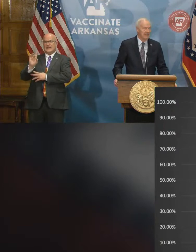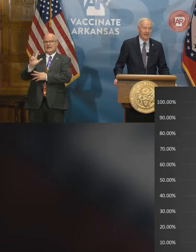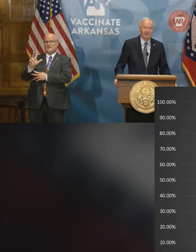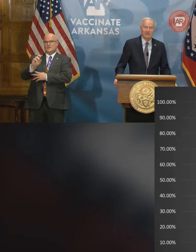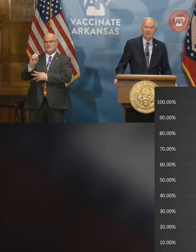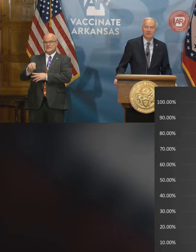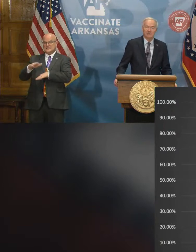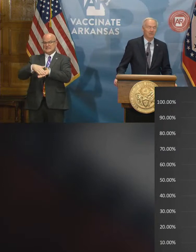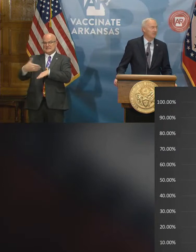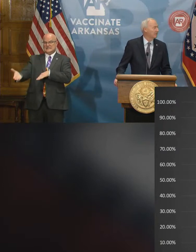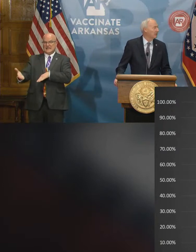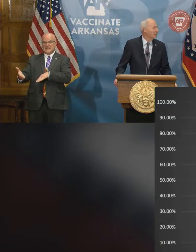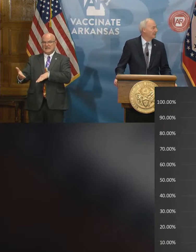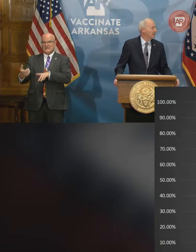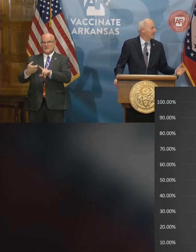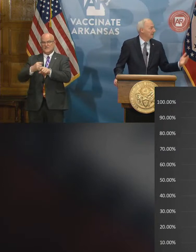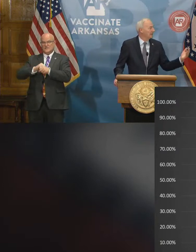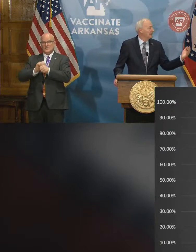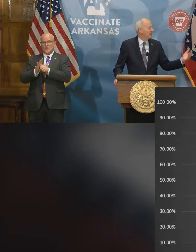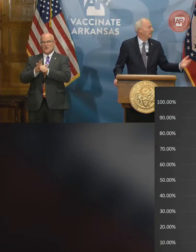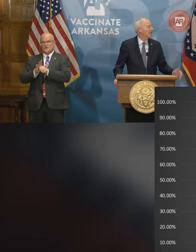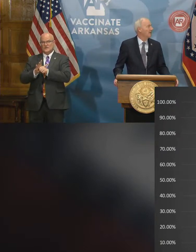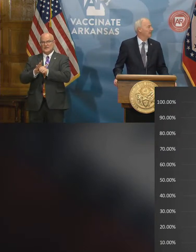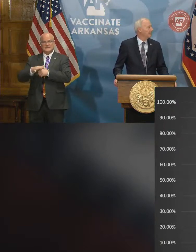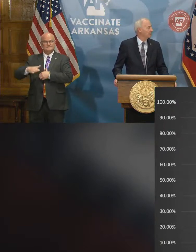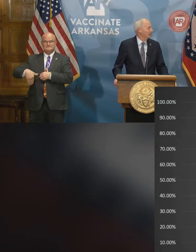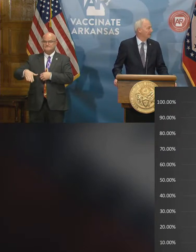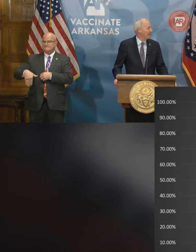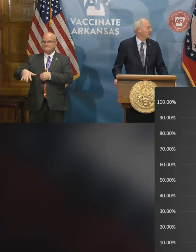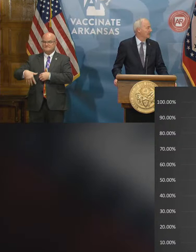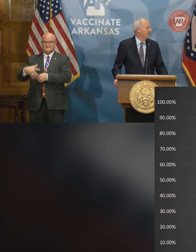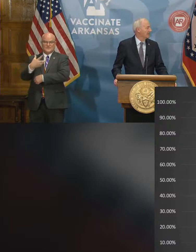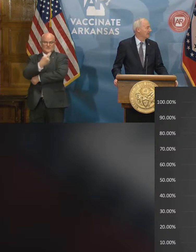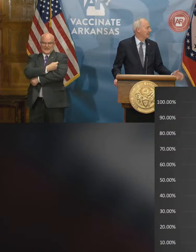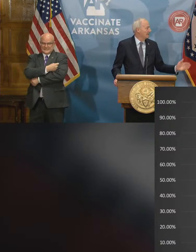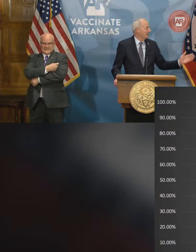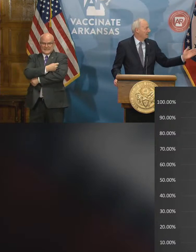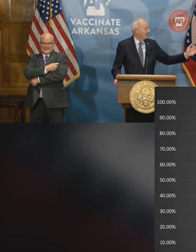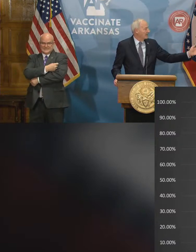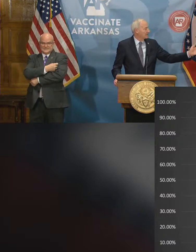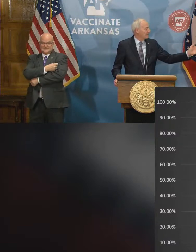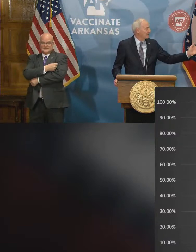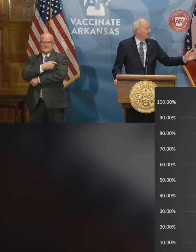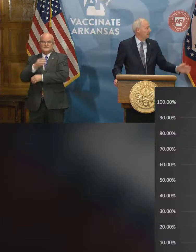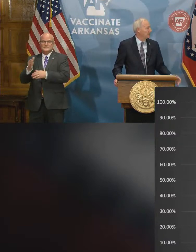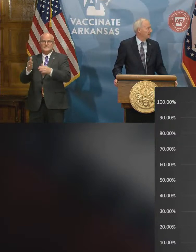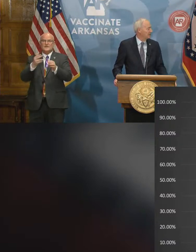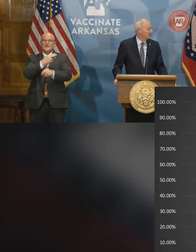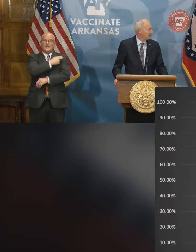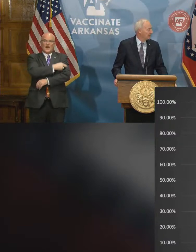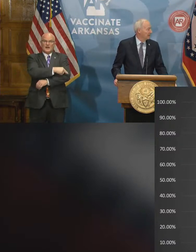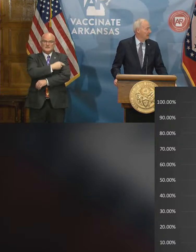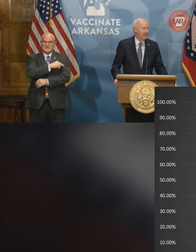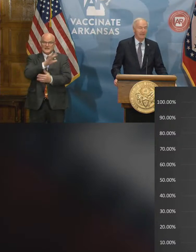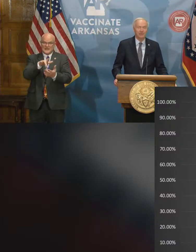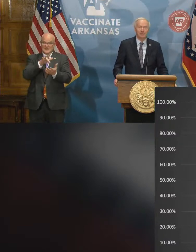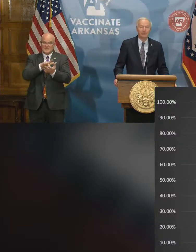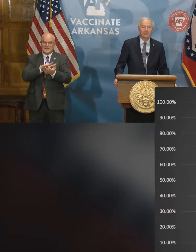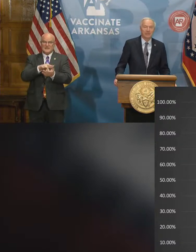83% of the deaths as a result of COVID have not been fully vaccinated. On the hospitalizations in the